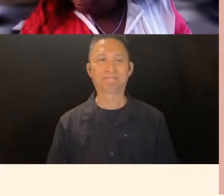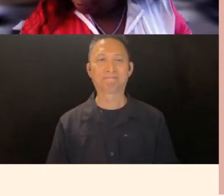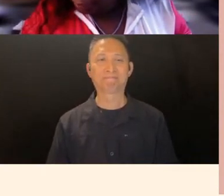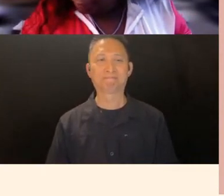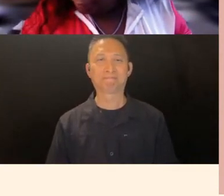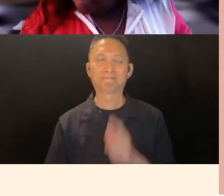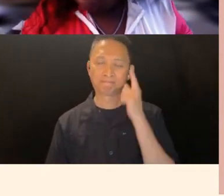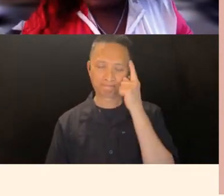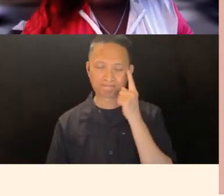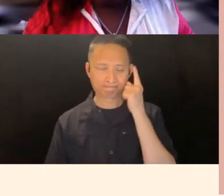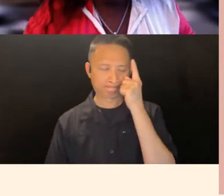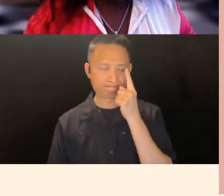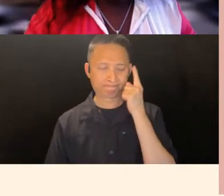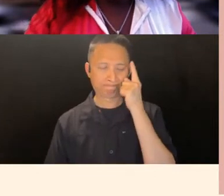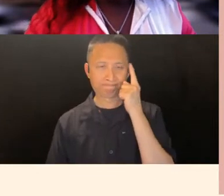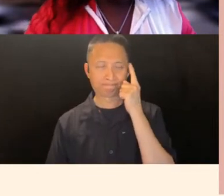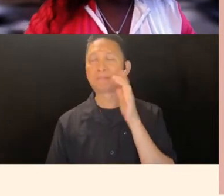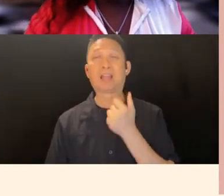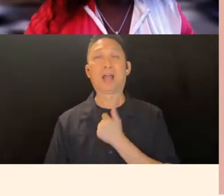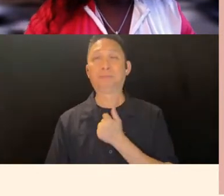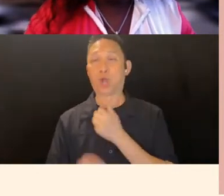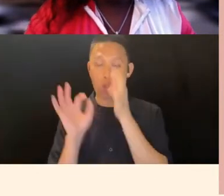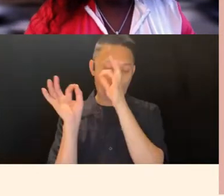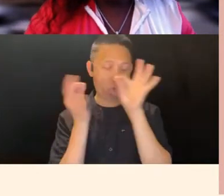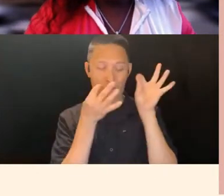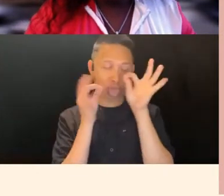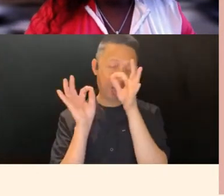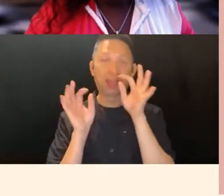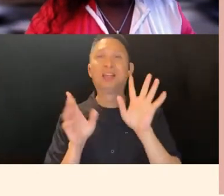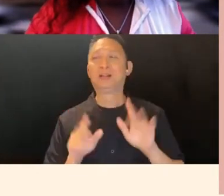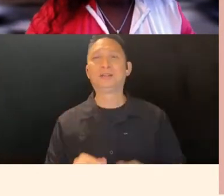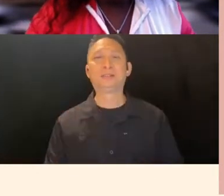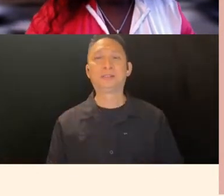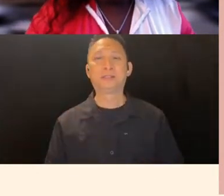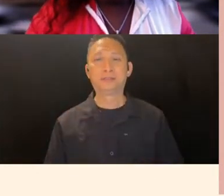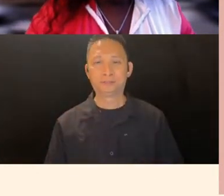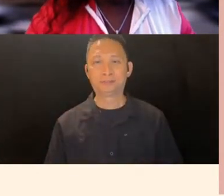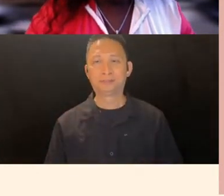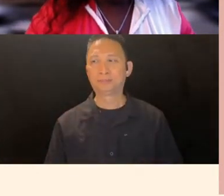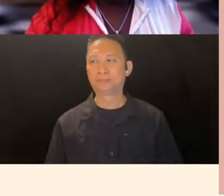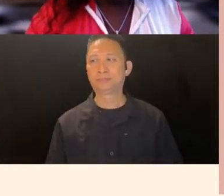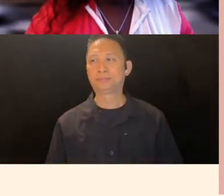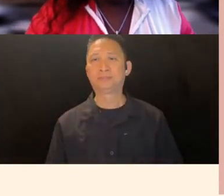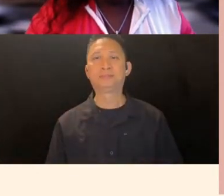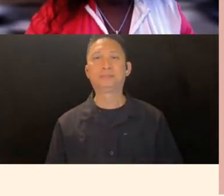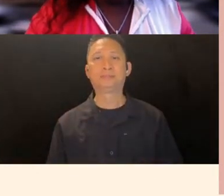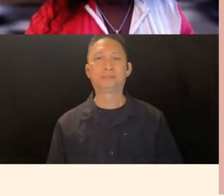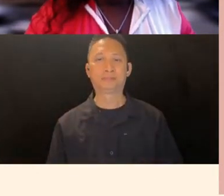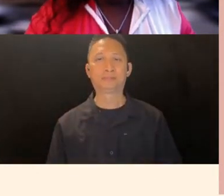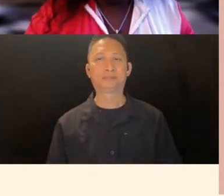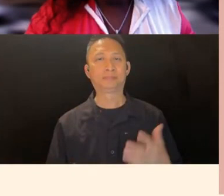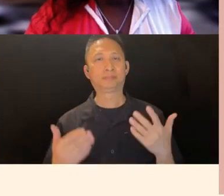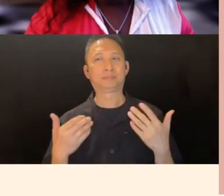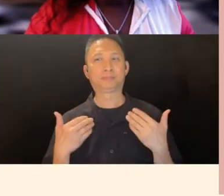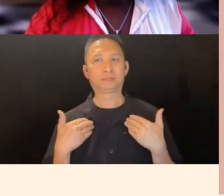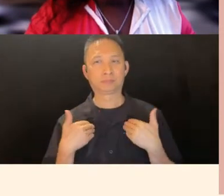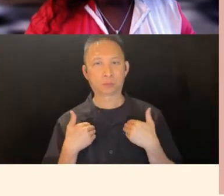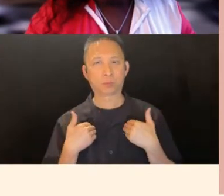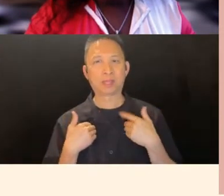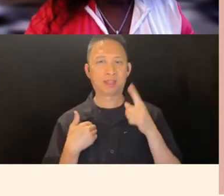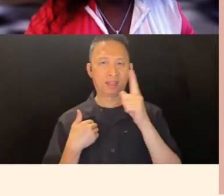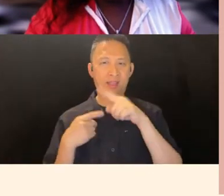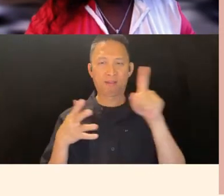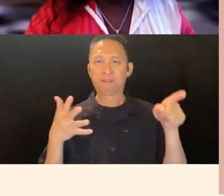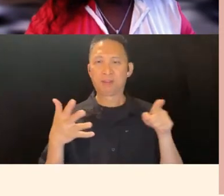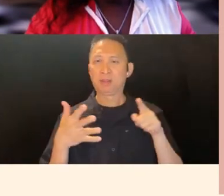Um, I'm sorry. So Thrive with Pride by Age Options. So what is meant